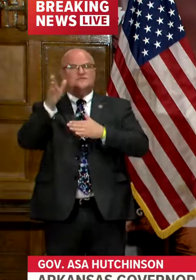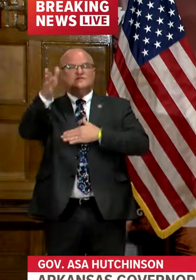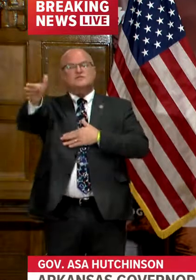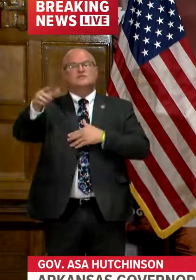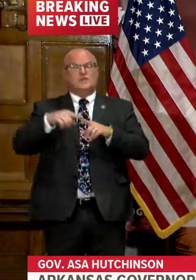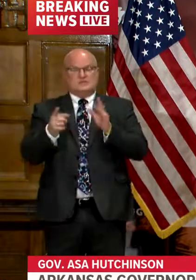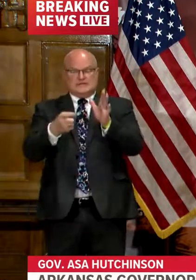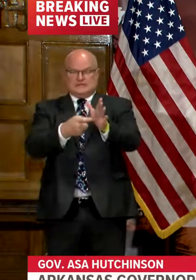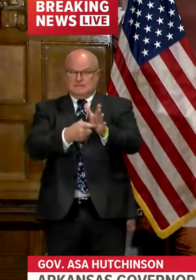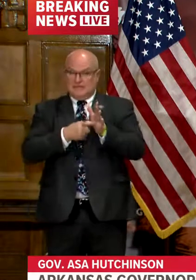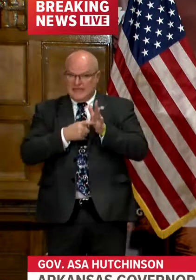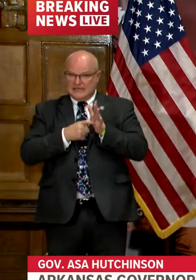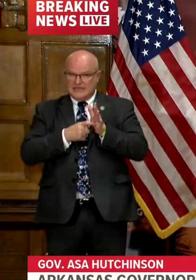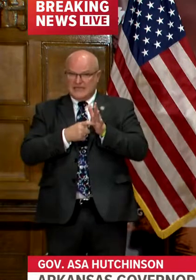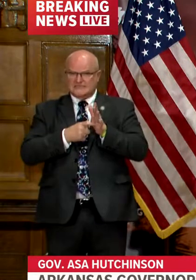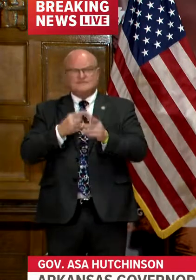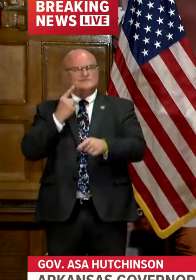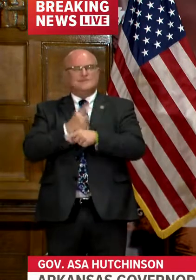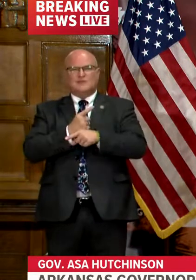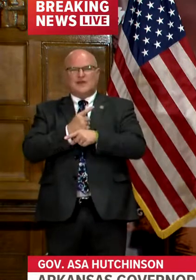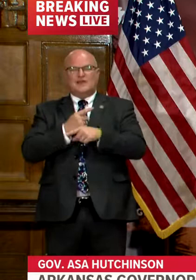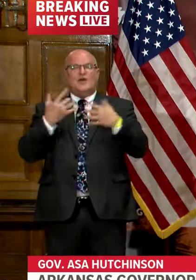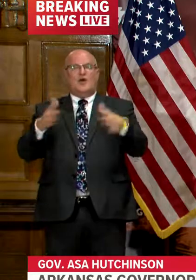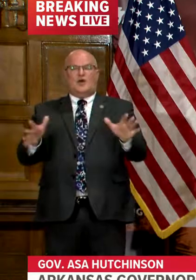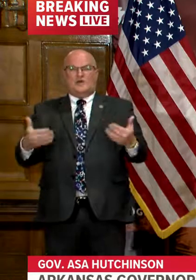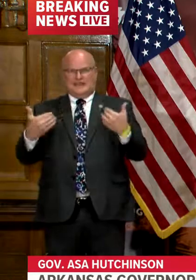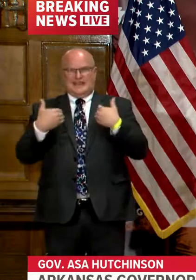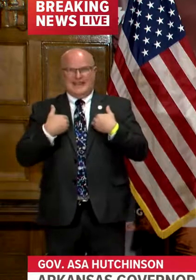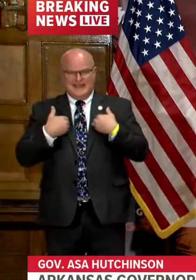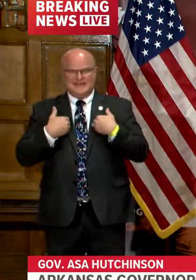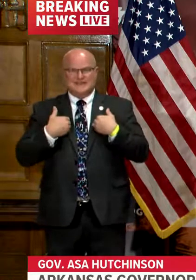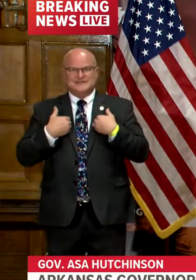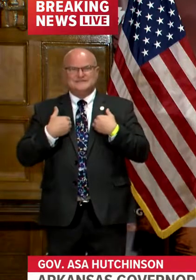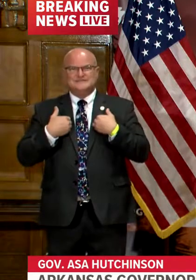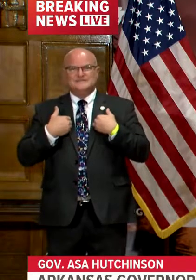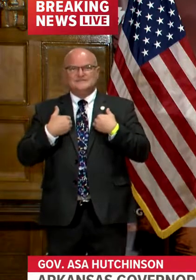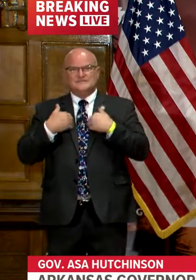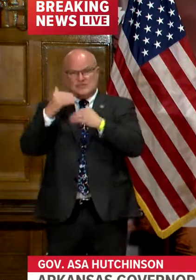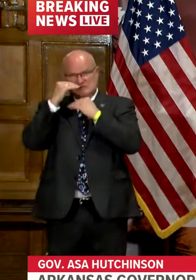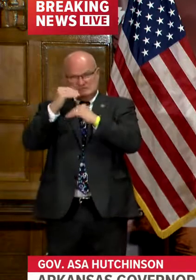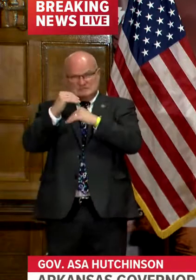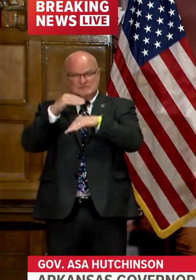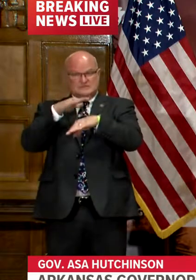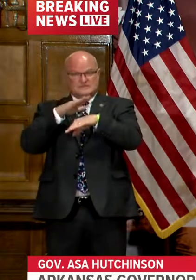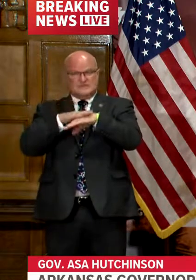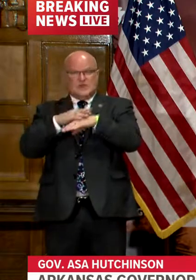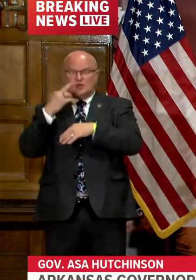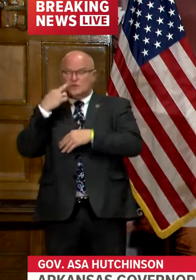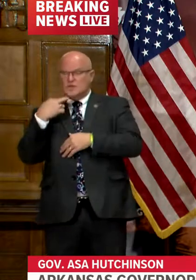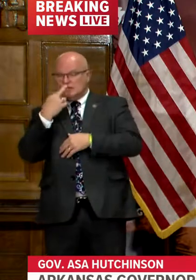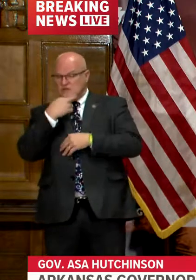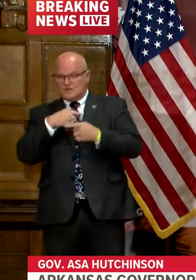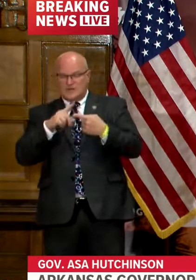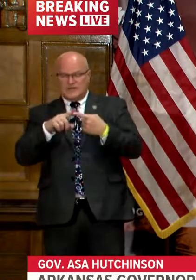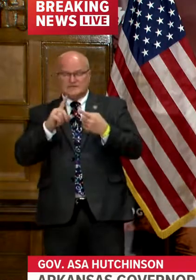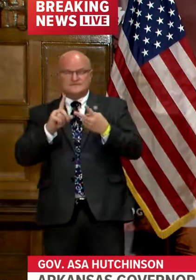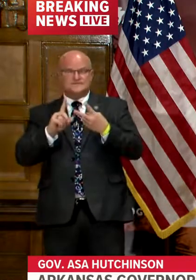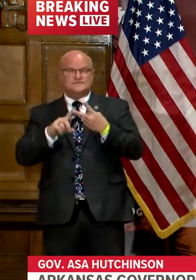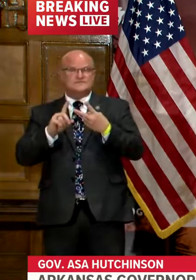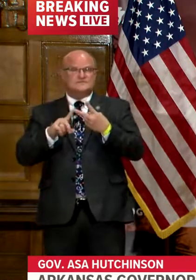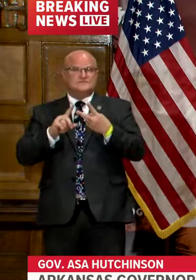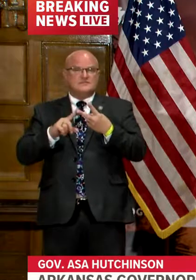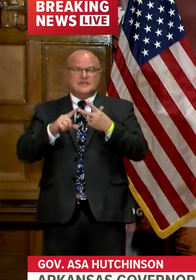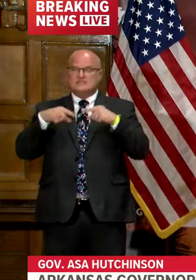of mandates, you're right. We already have restrictions on restaurant